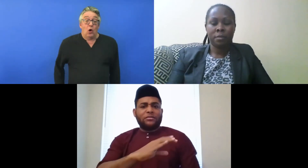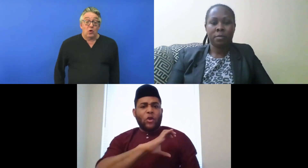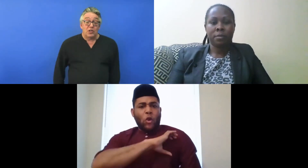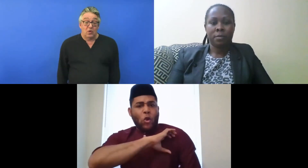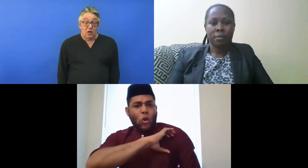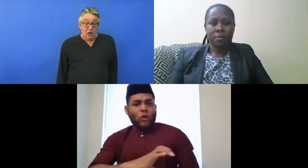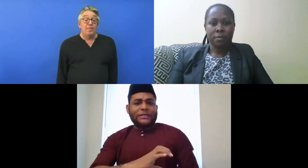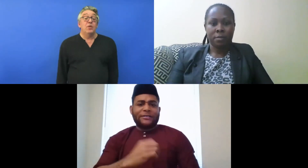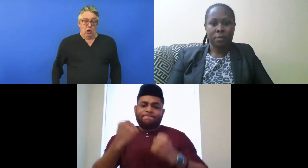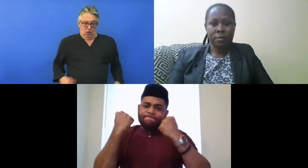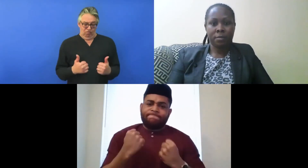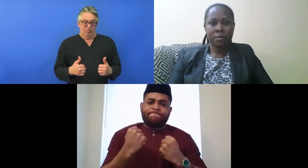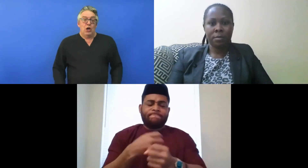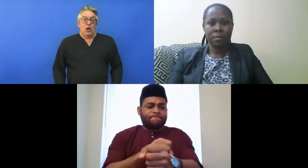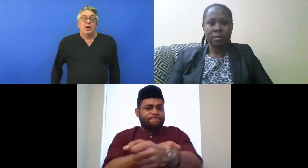Also,